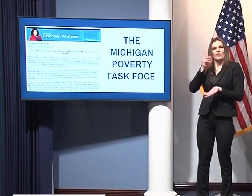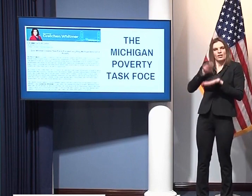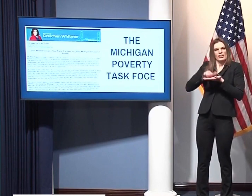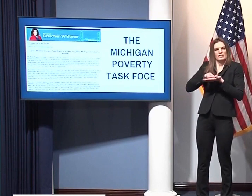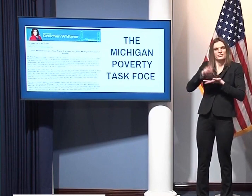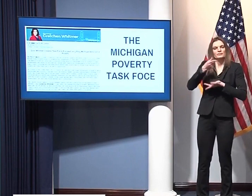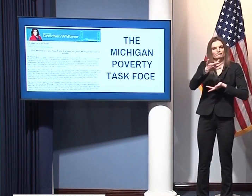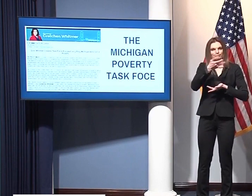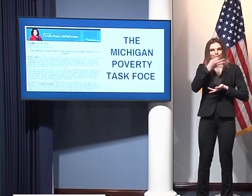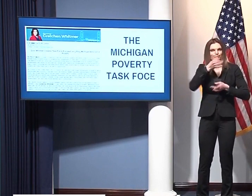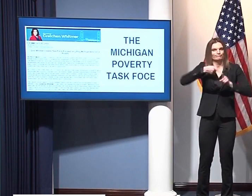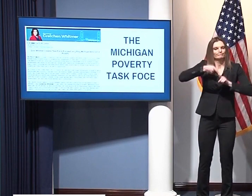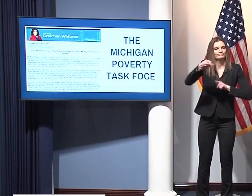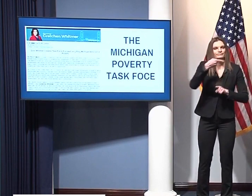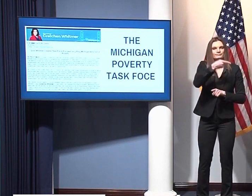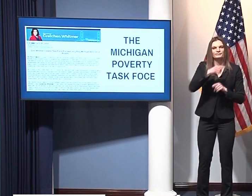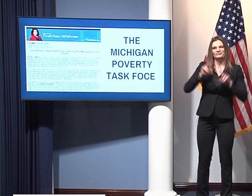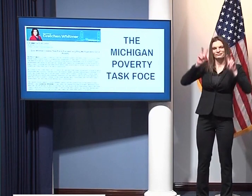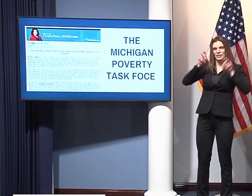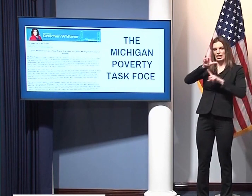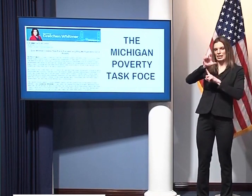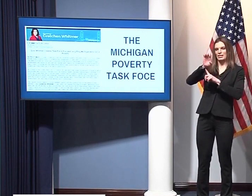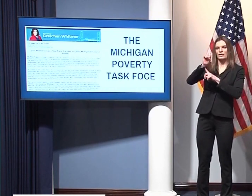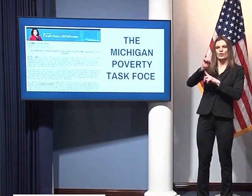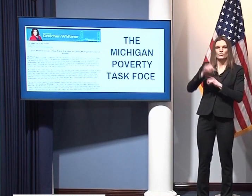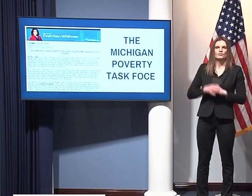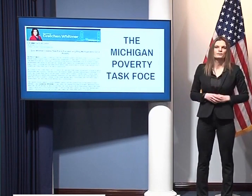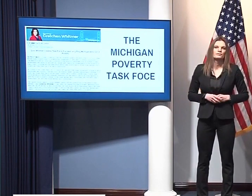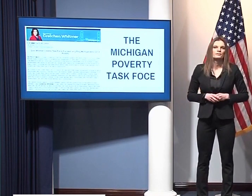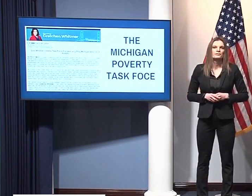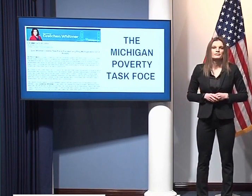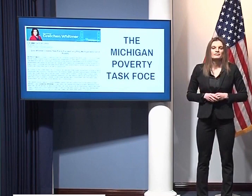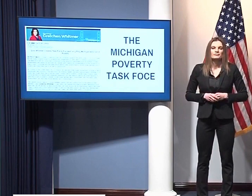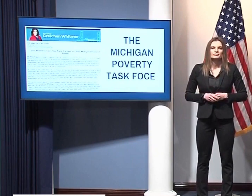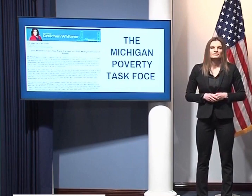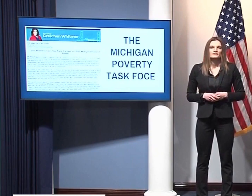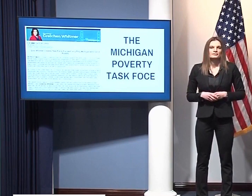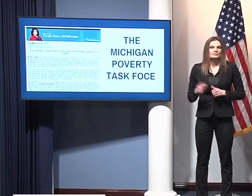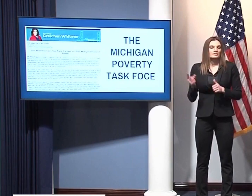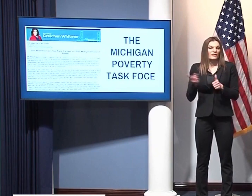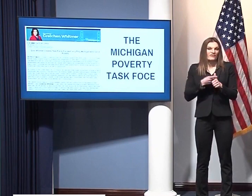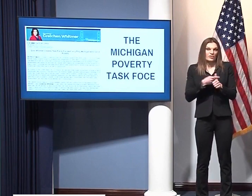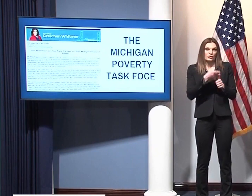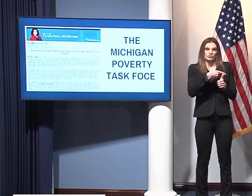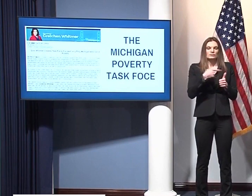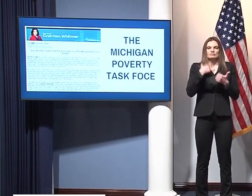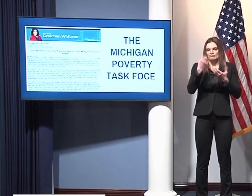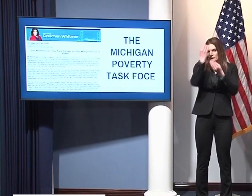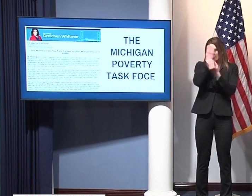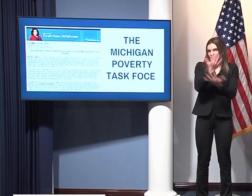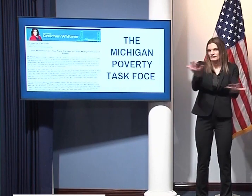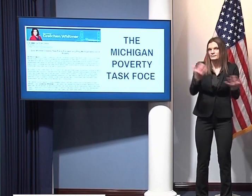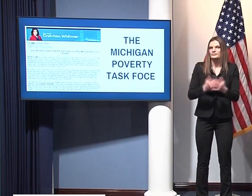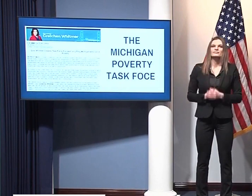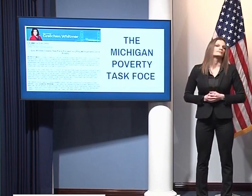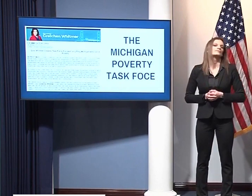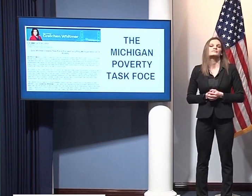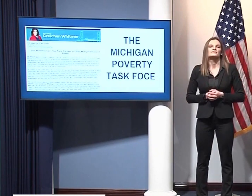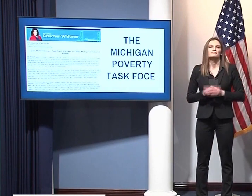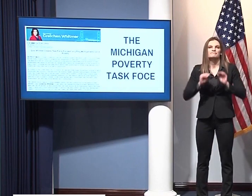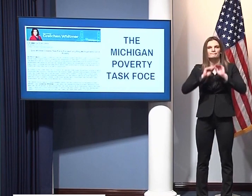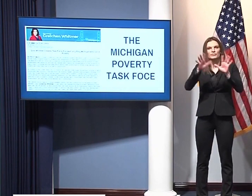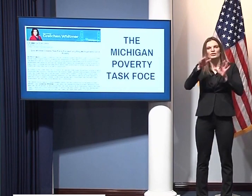Department, or LEO as it's known. But I want to take some time to share a few top lines that will animate the way